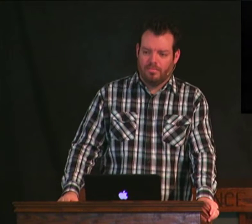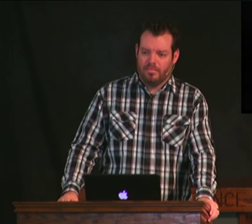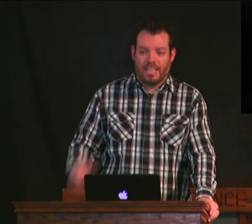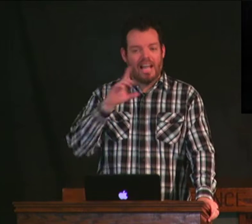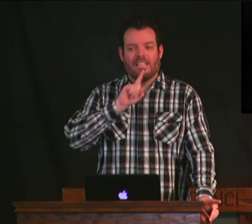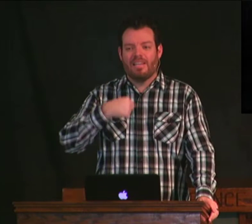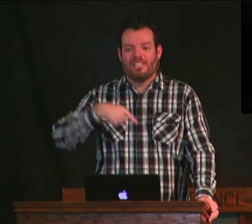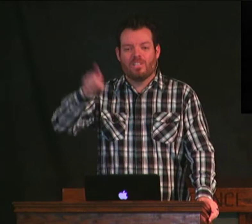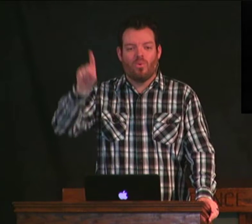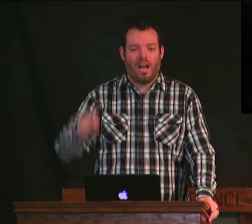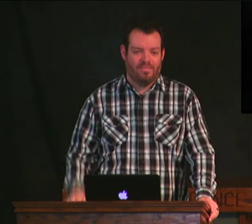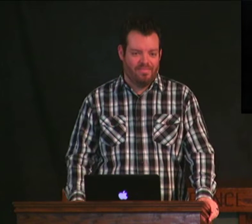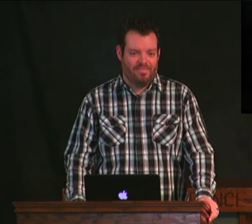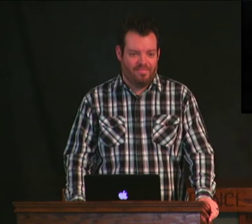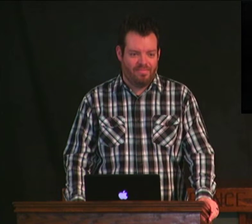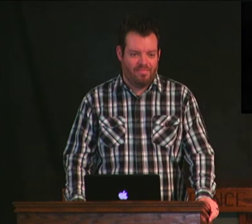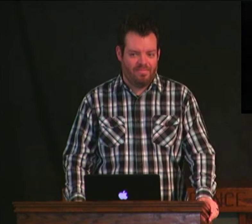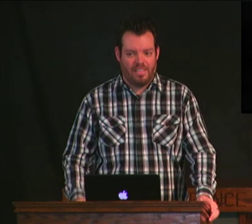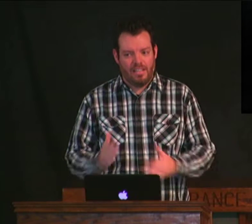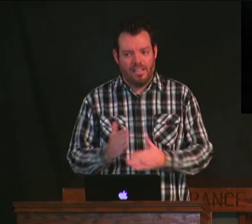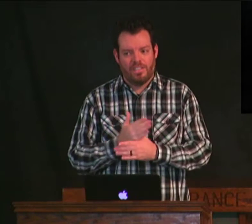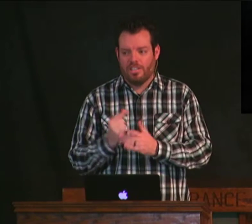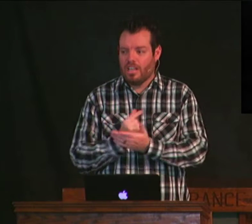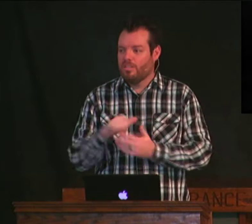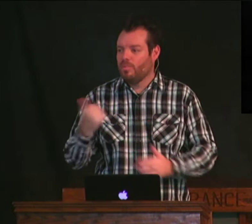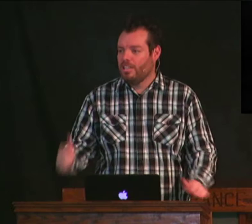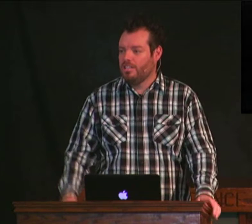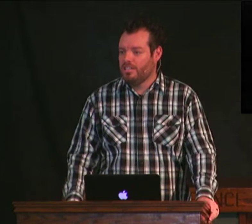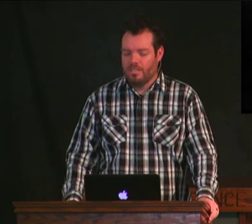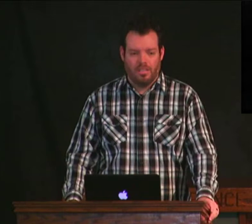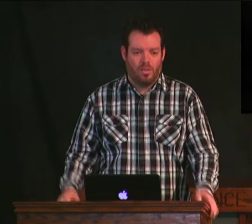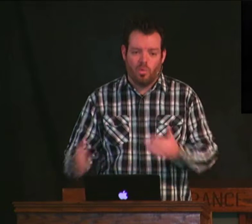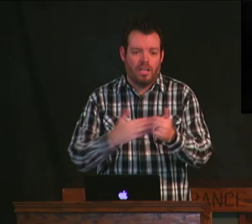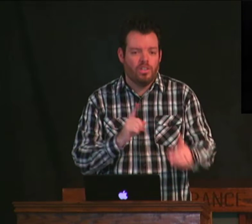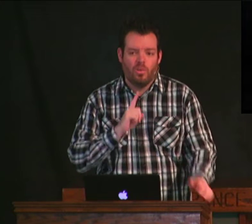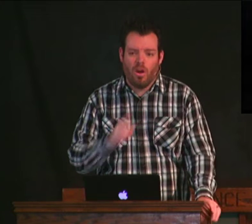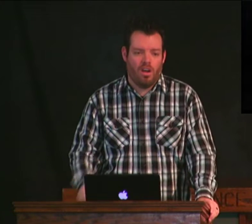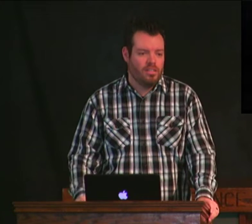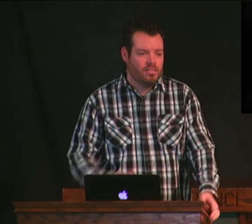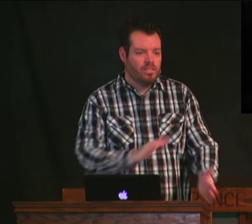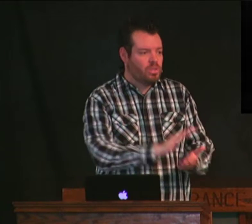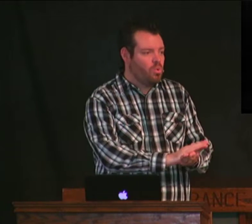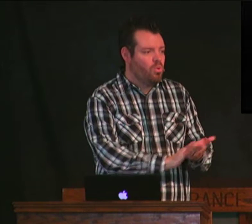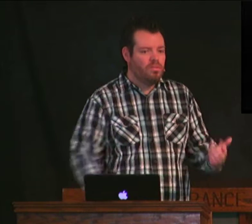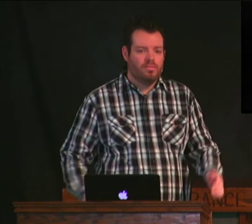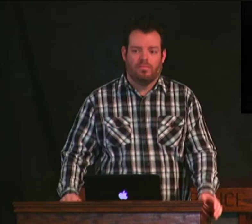And God commands them to go out and share the gospel with others. Wherever you are, school,